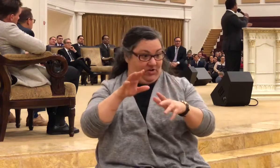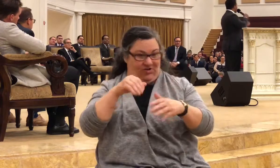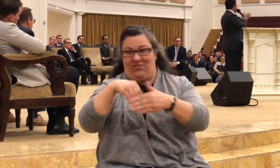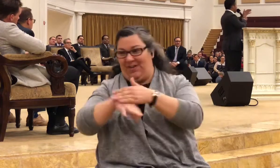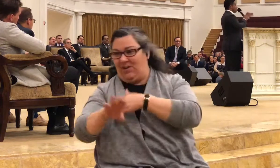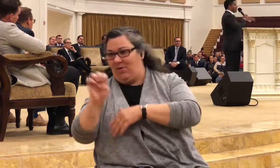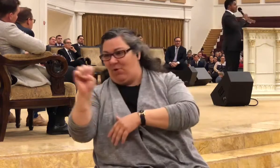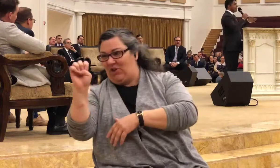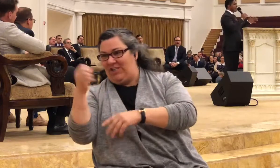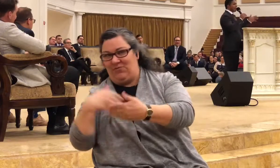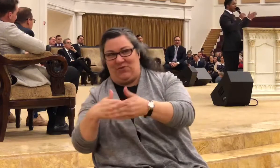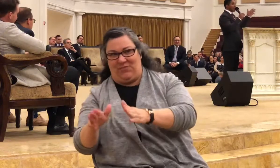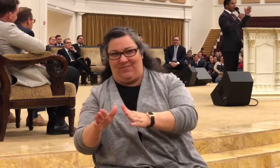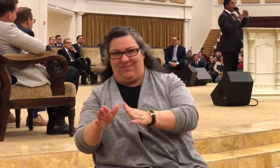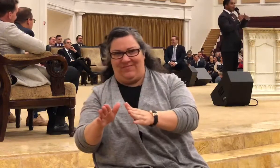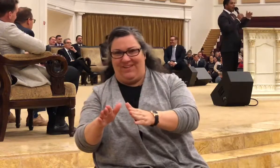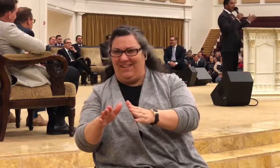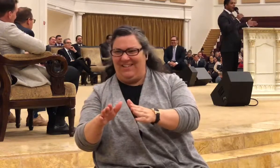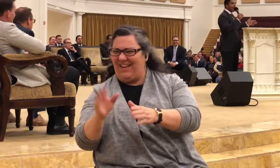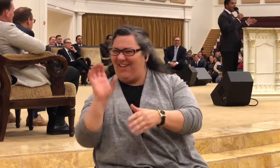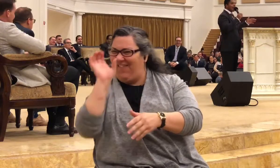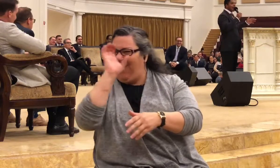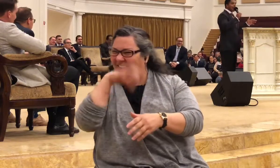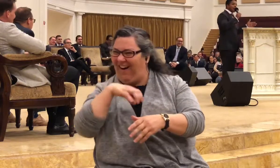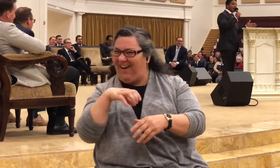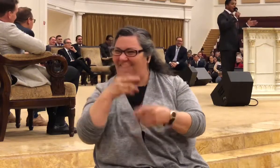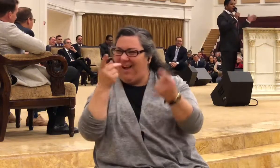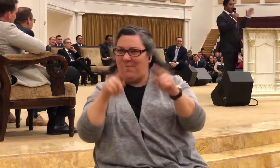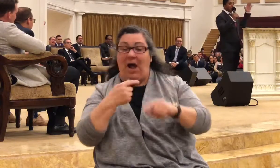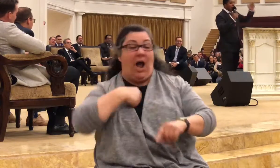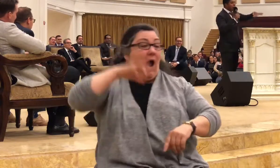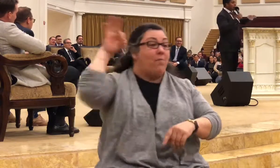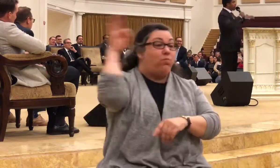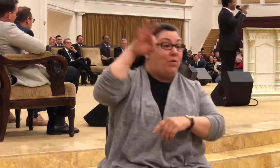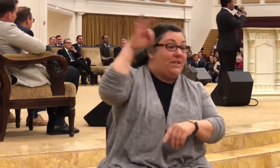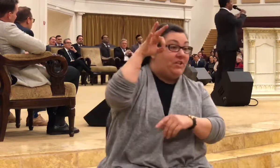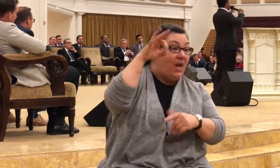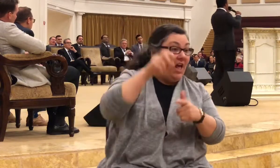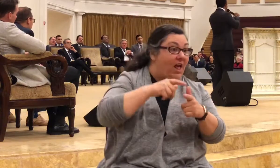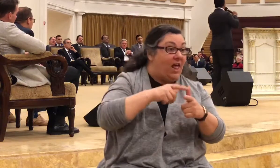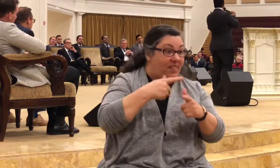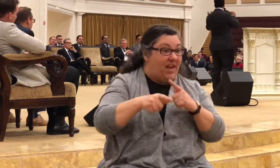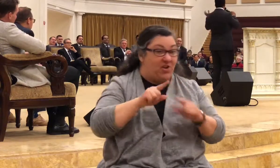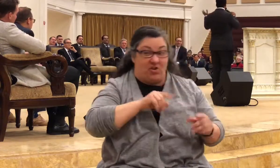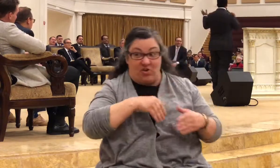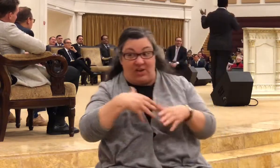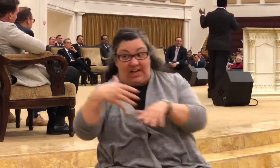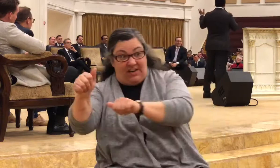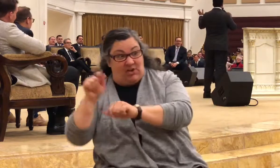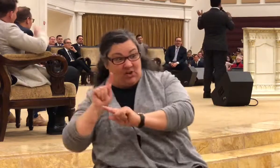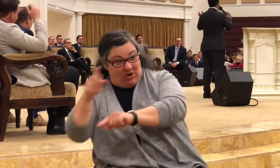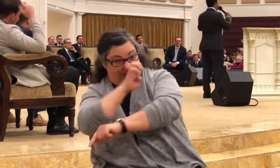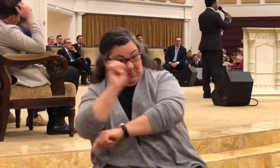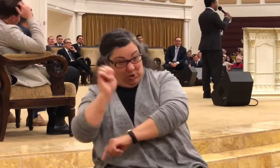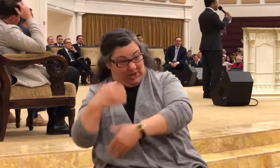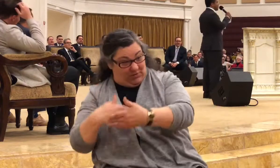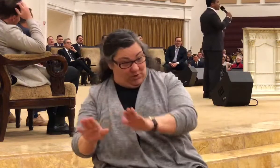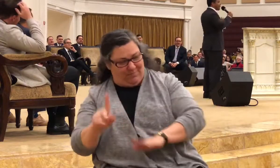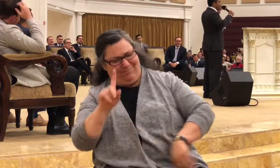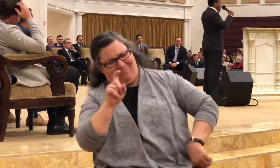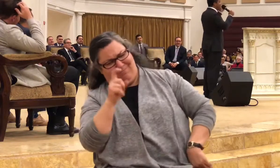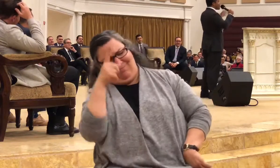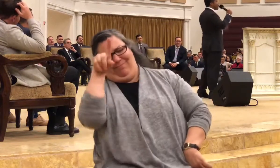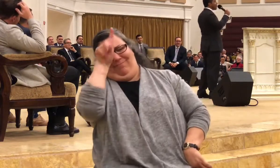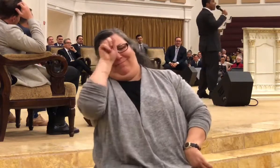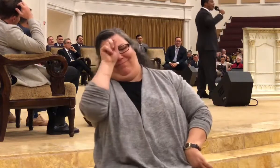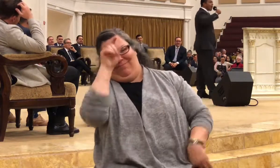backwards there, right? Anybody know what I'm talking about? You know, the preacher's supposed to preach and you get healed. You don't got to go to the hospital. So I'm